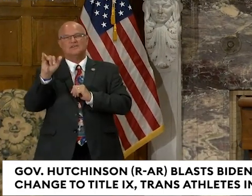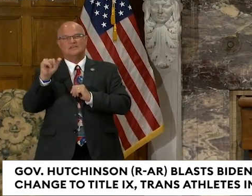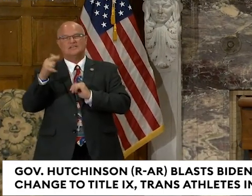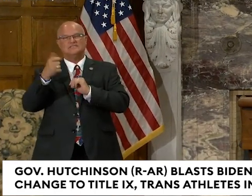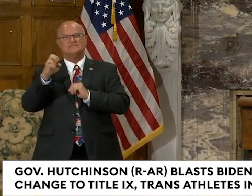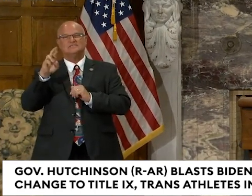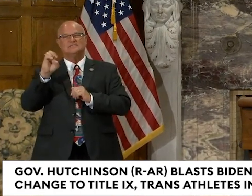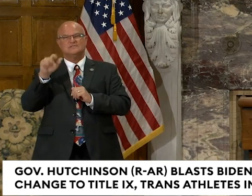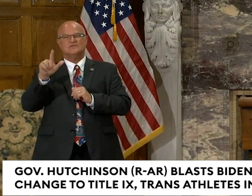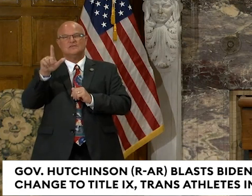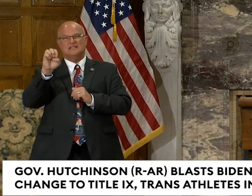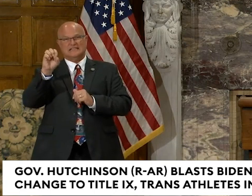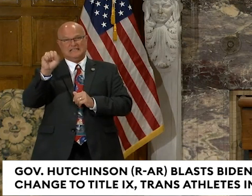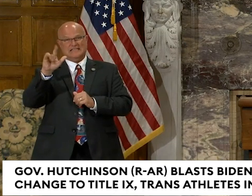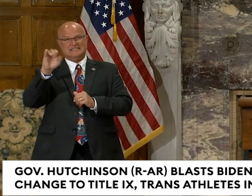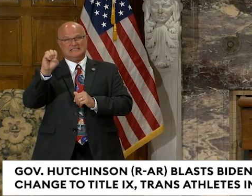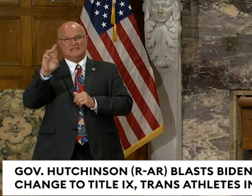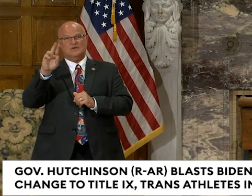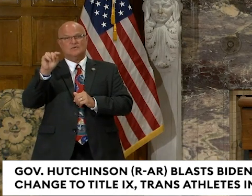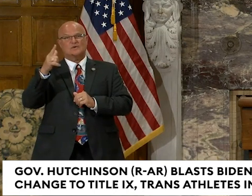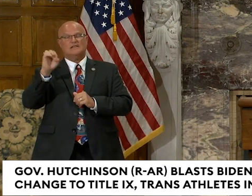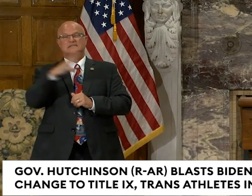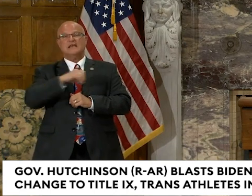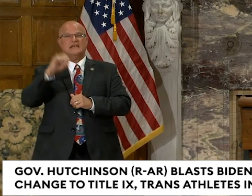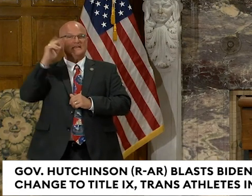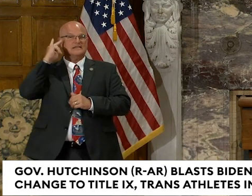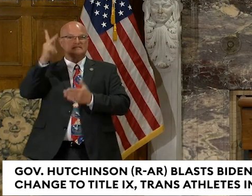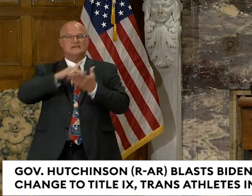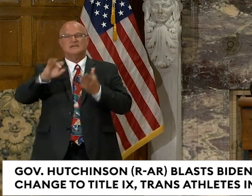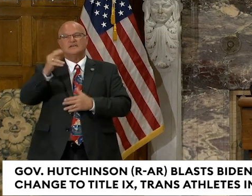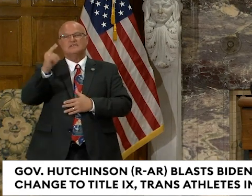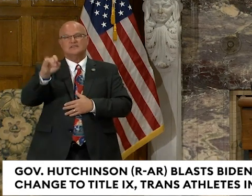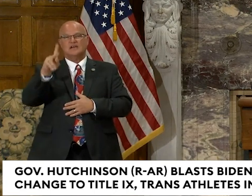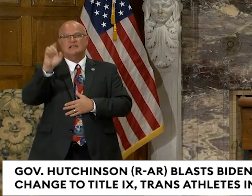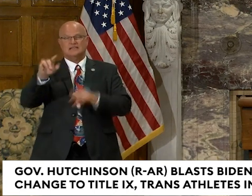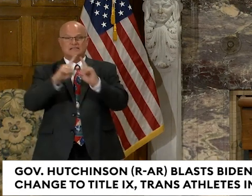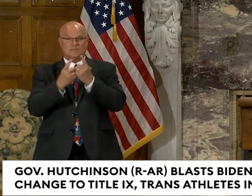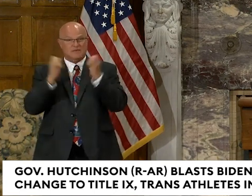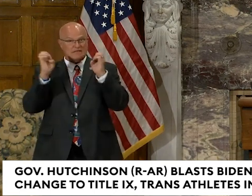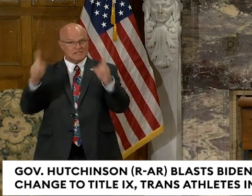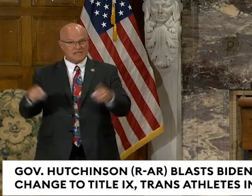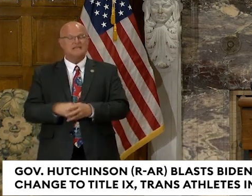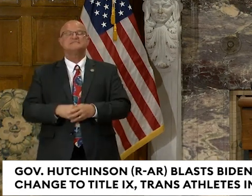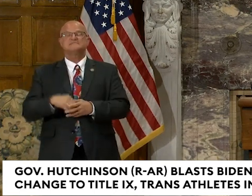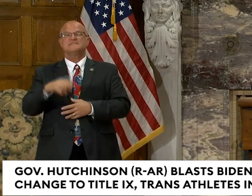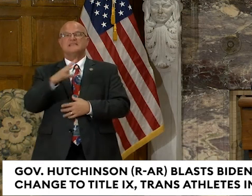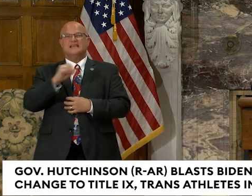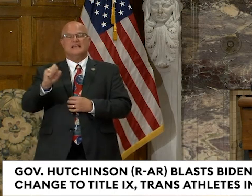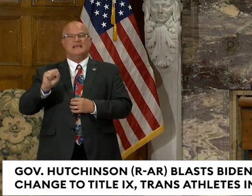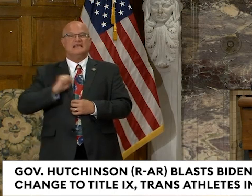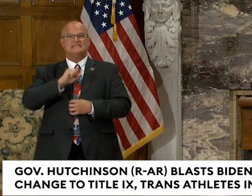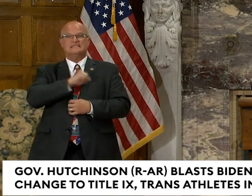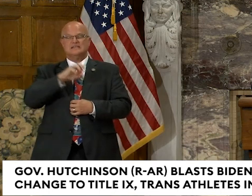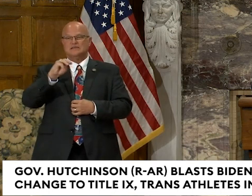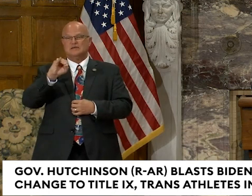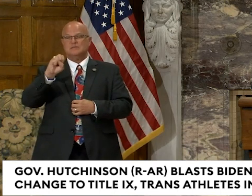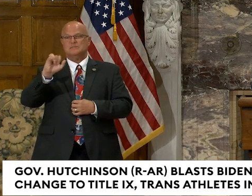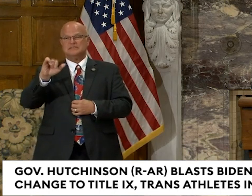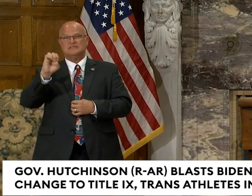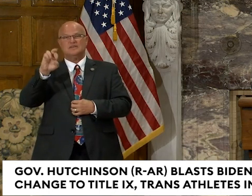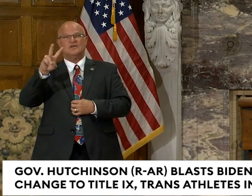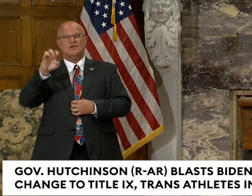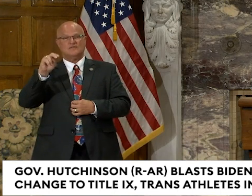Rutledge, as well as Secretary Johnny Key of the Department of Education. Senator Missy Irvin is